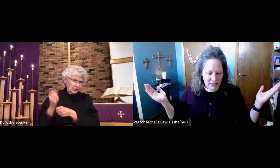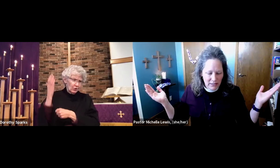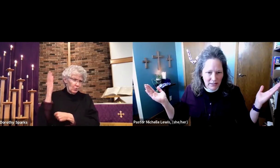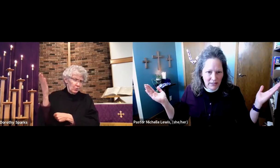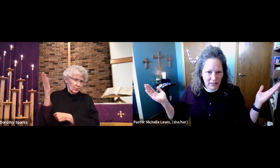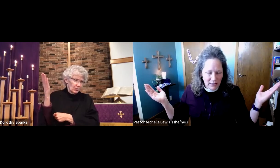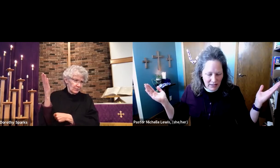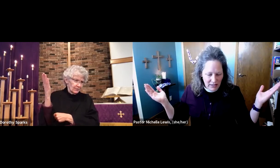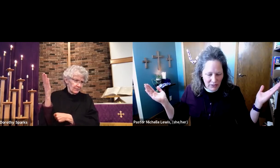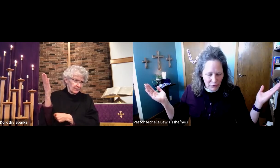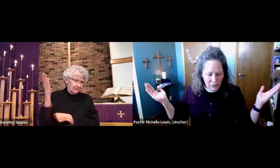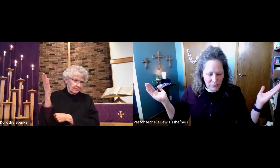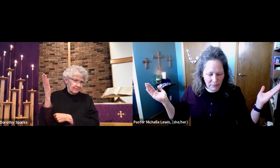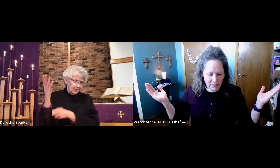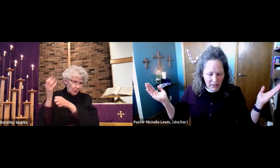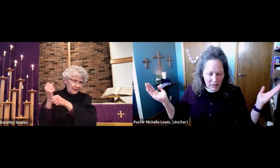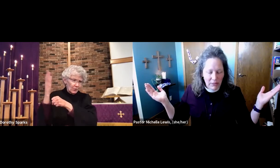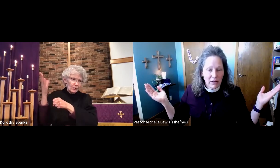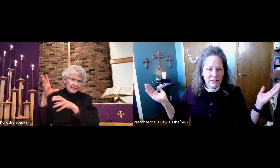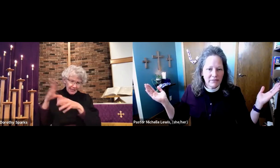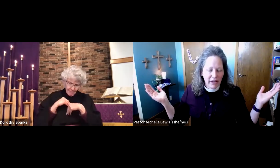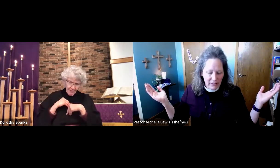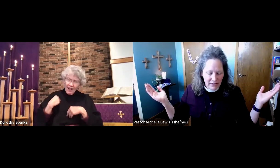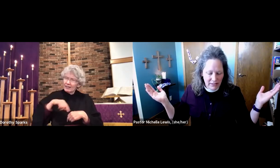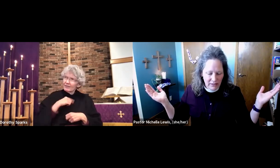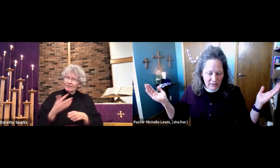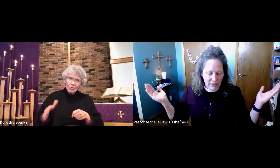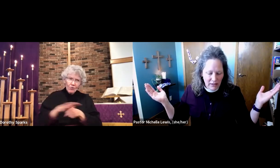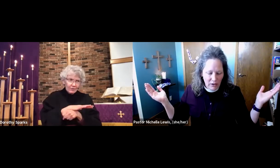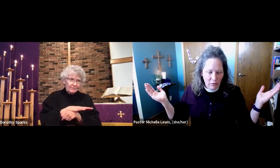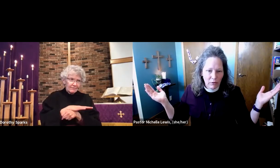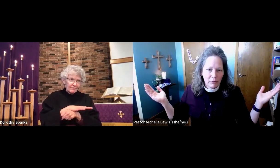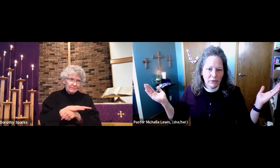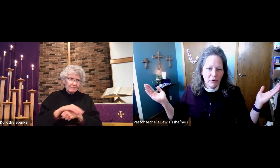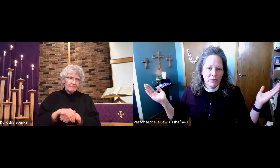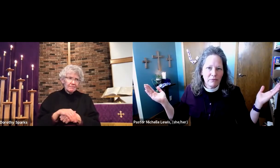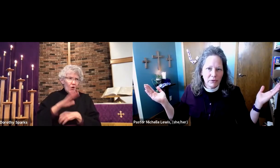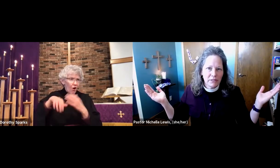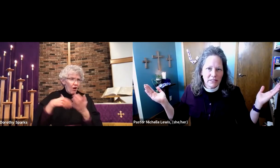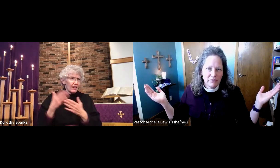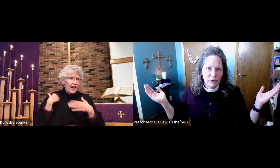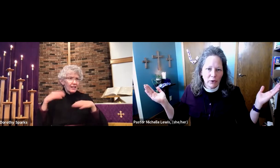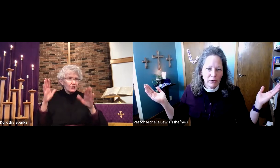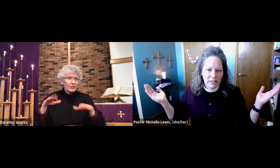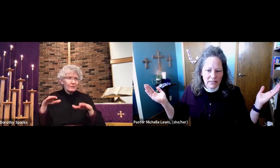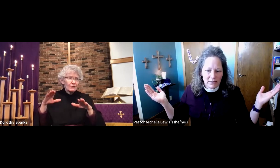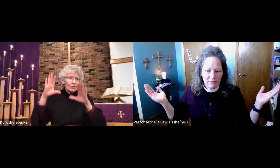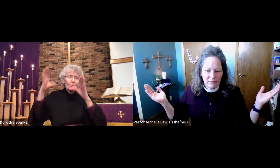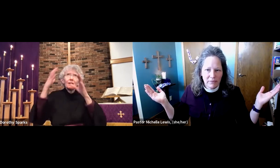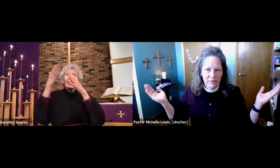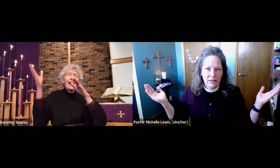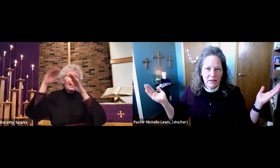trust in you, and because of that, we will know the fullness of your